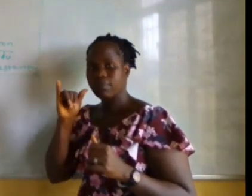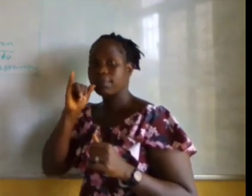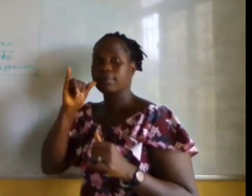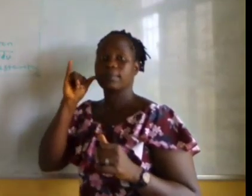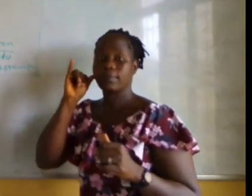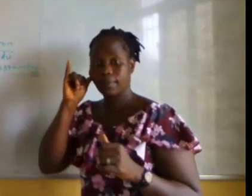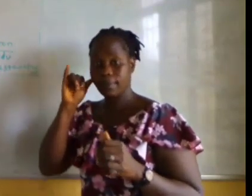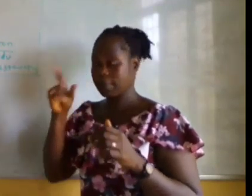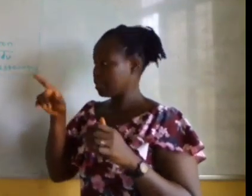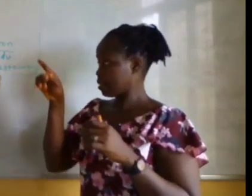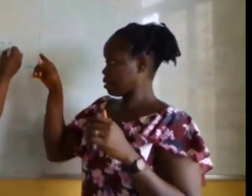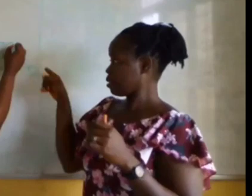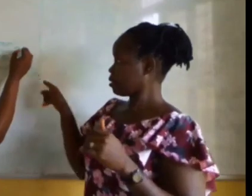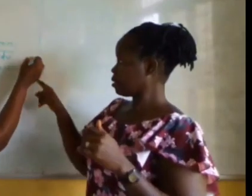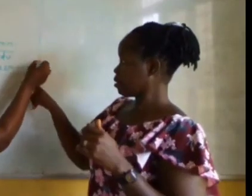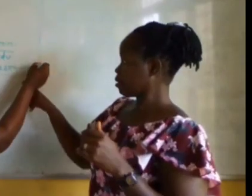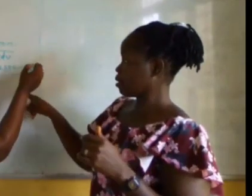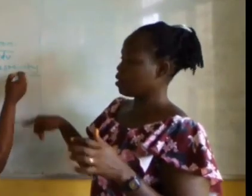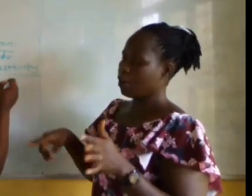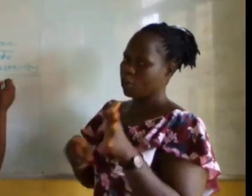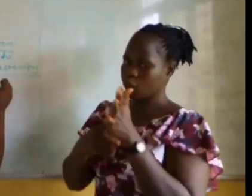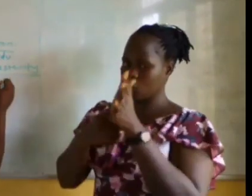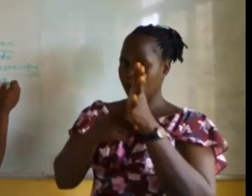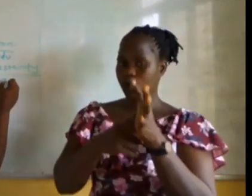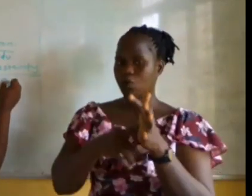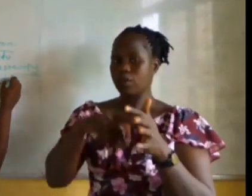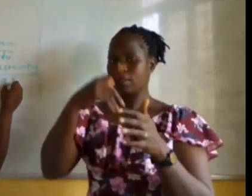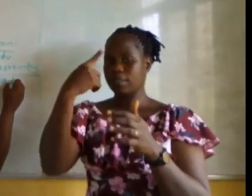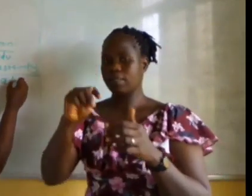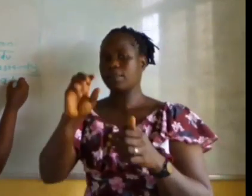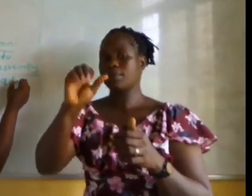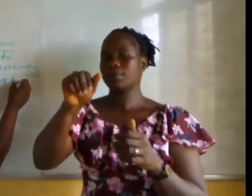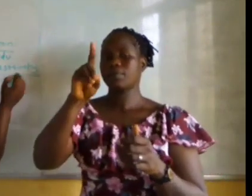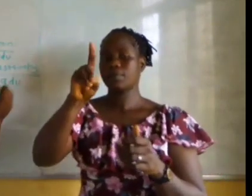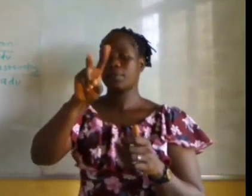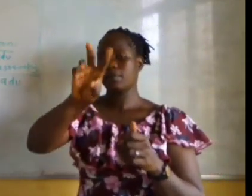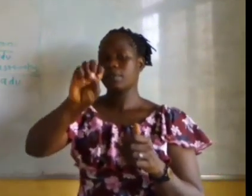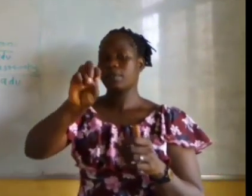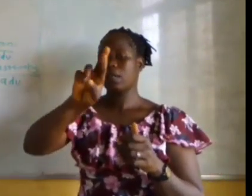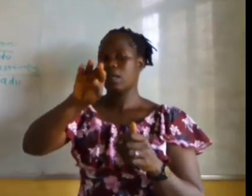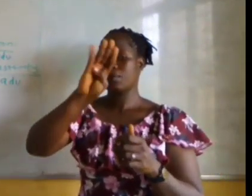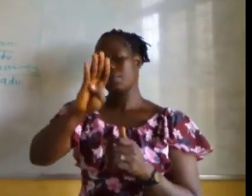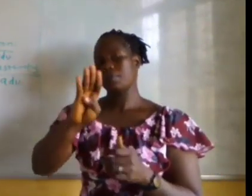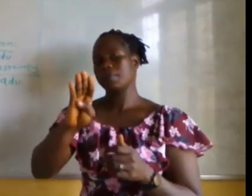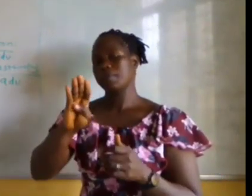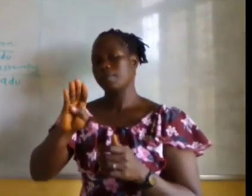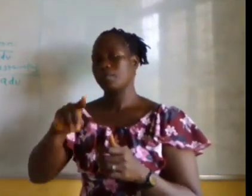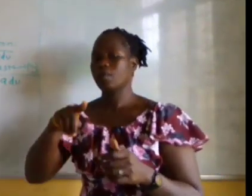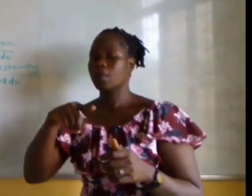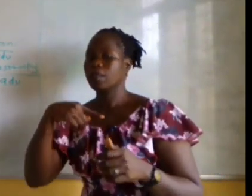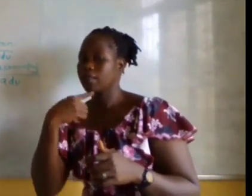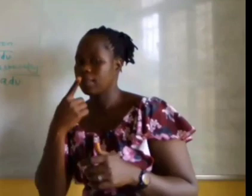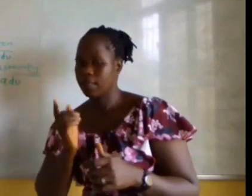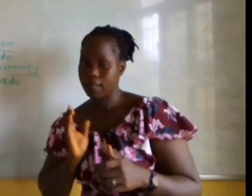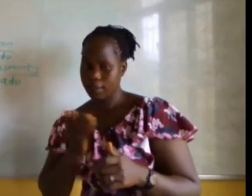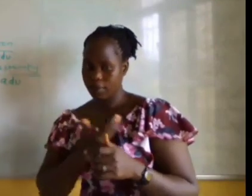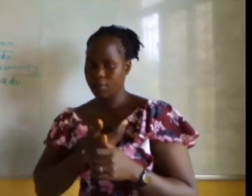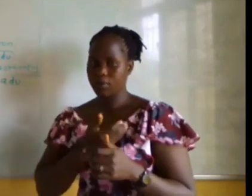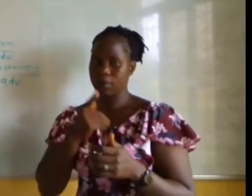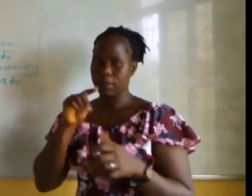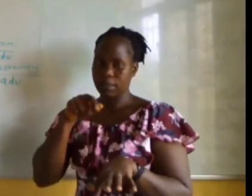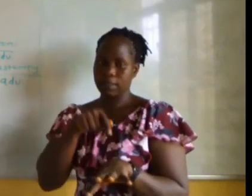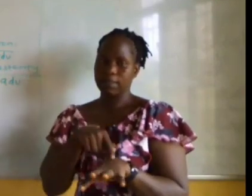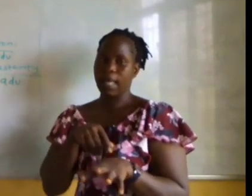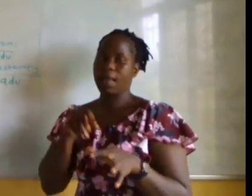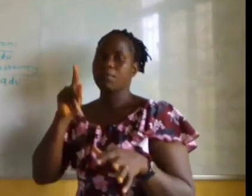Yesterday in this context is an adverb. Adverb. Telling us the time